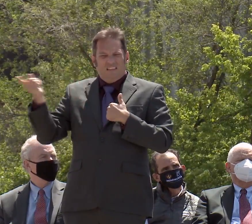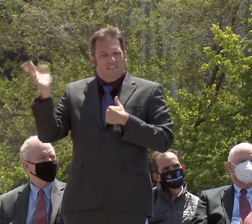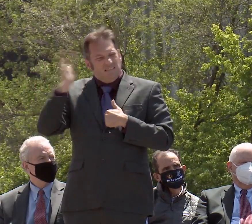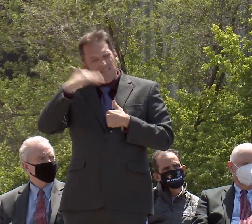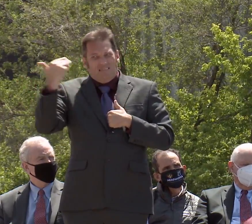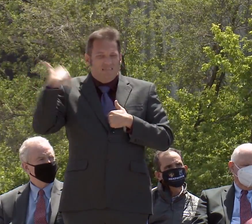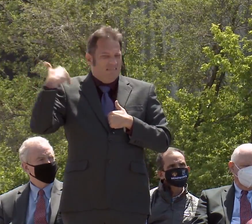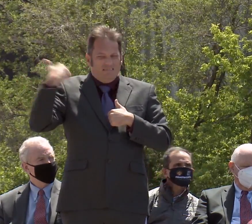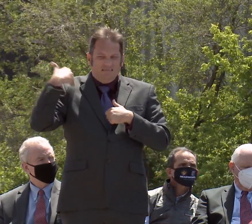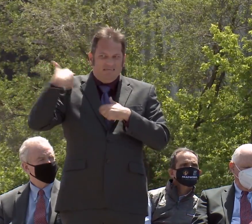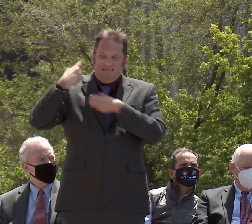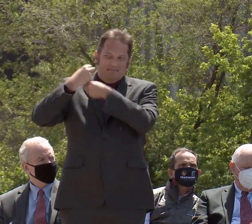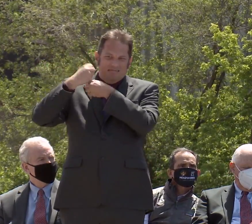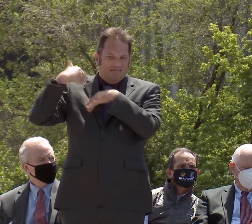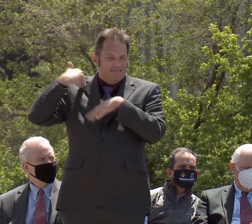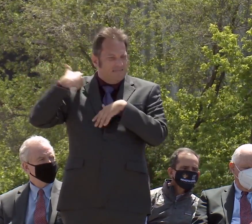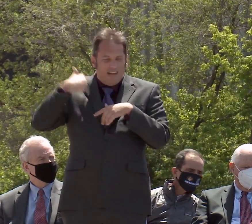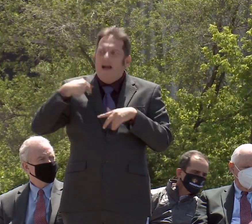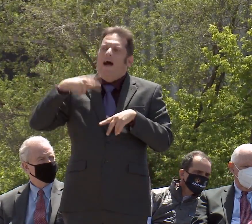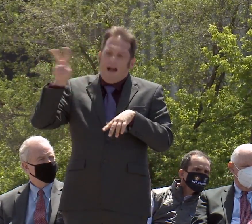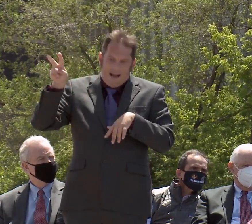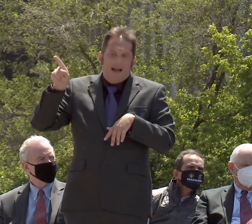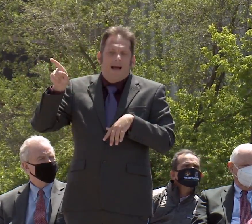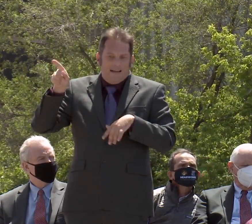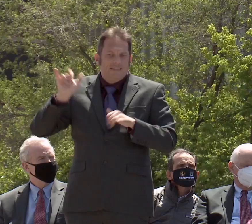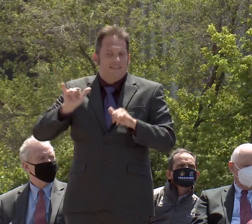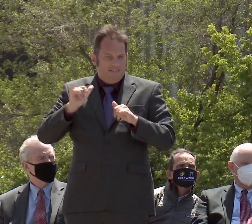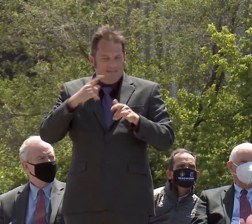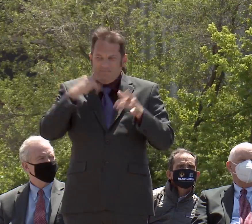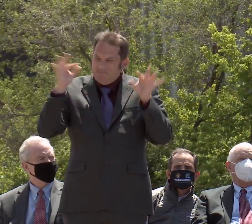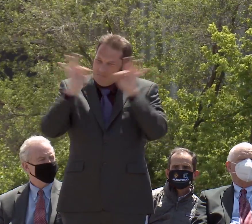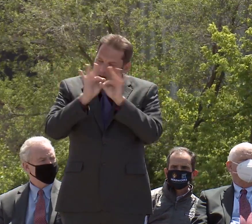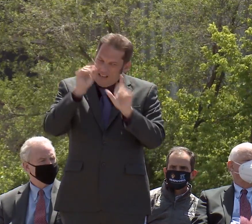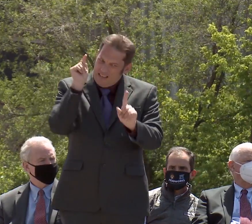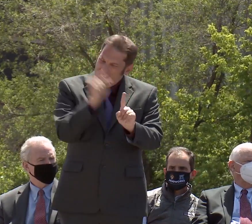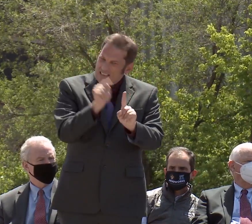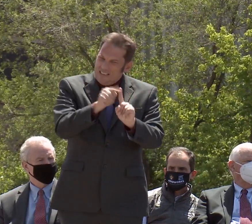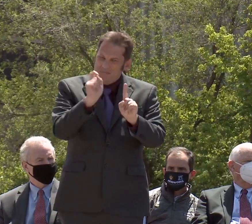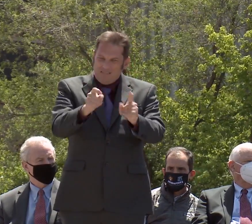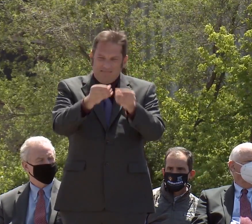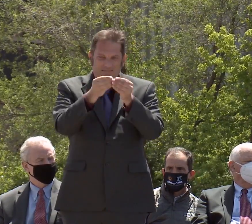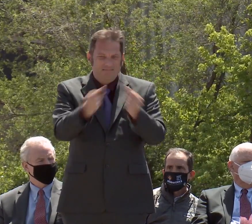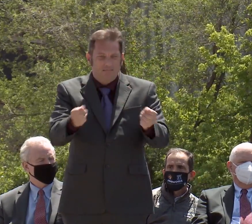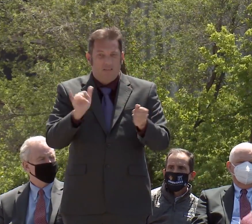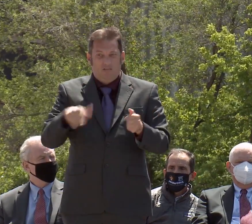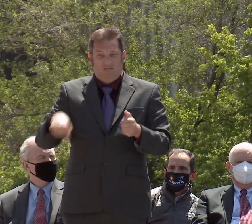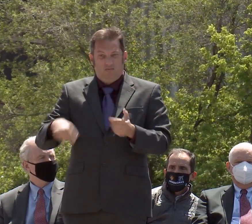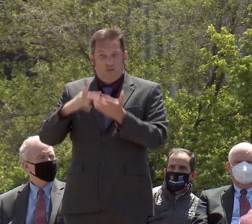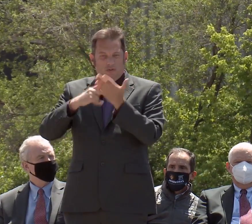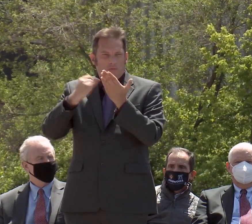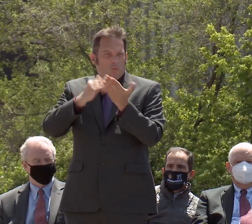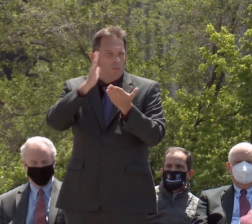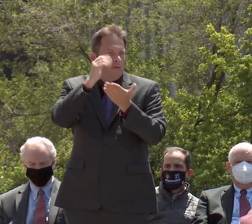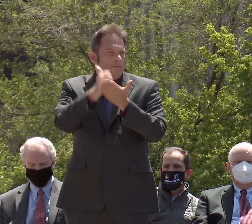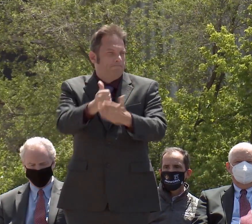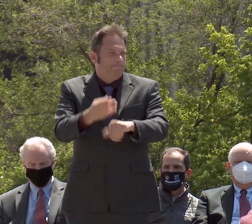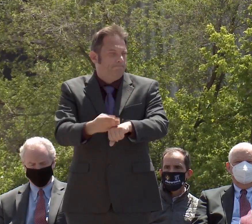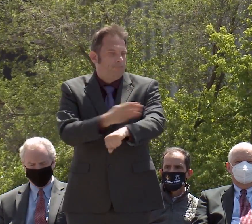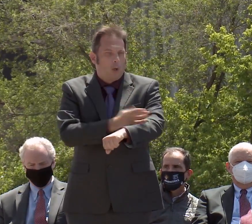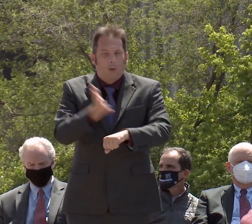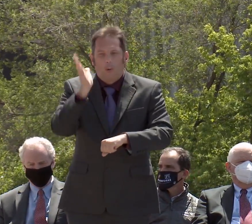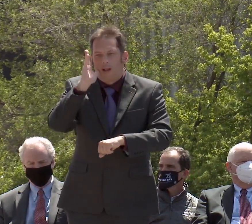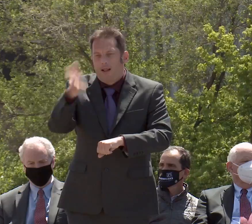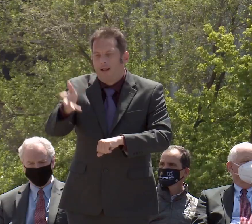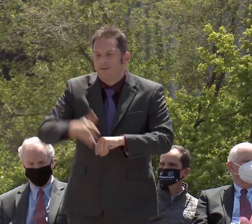And we know this is an issue that we have to address, and this project helps us to address this issue. But it does that by